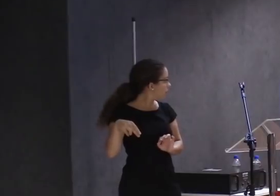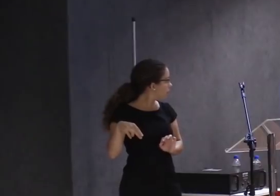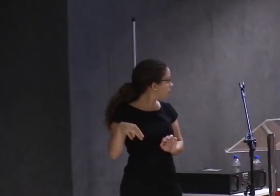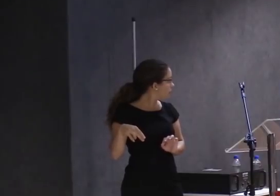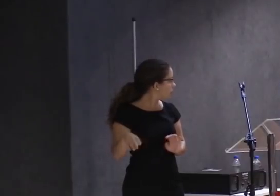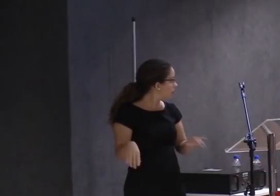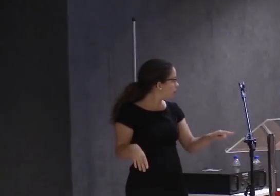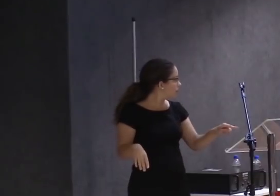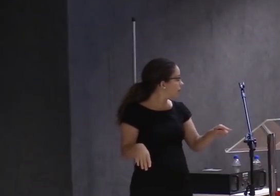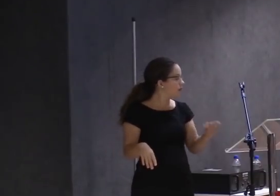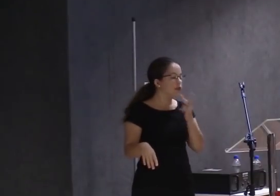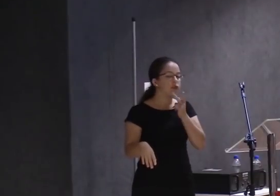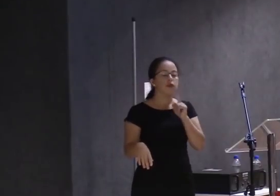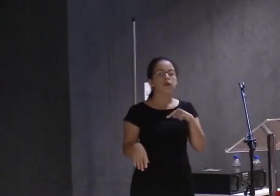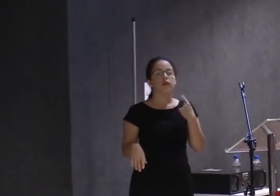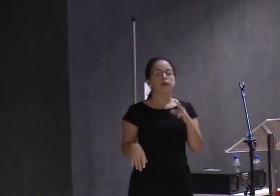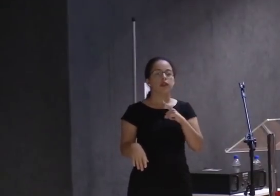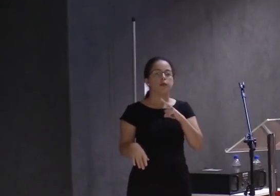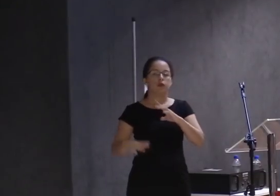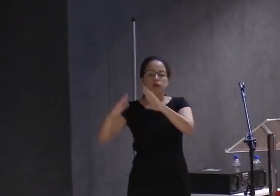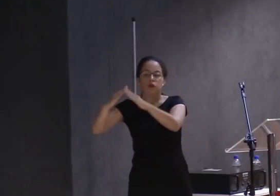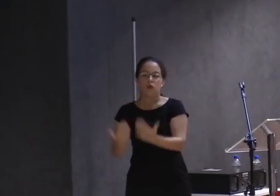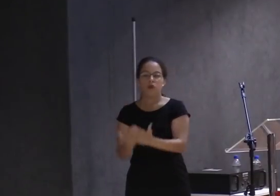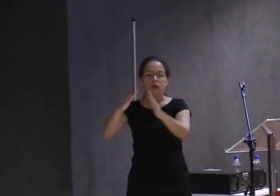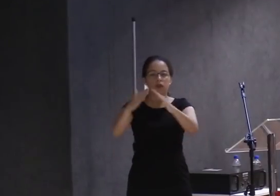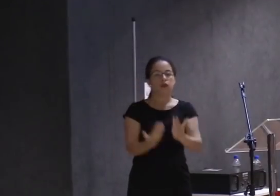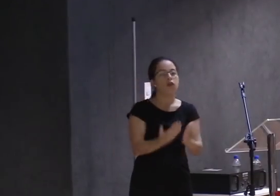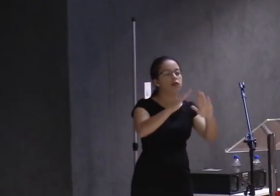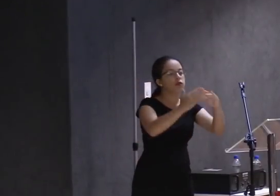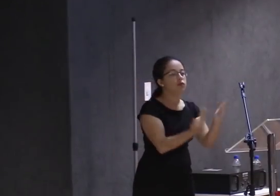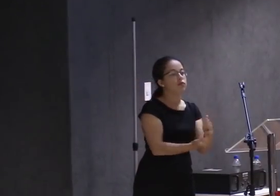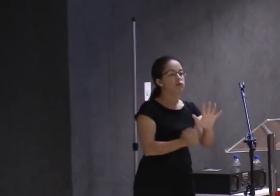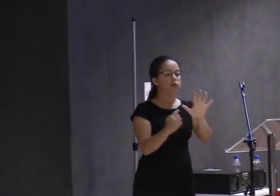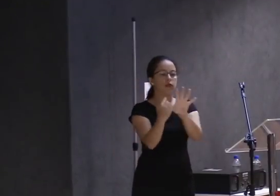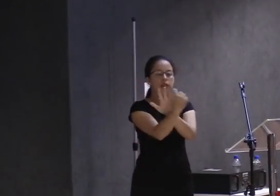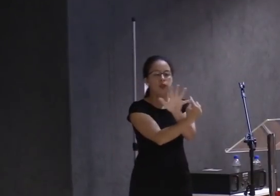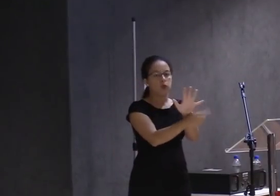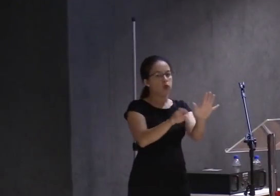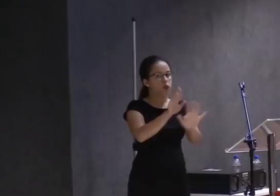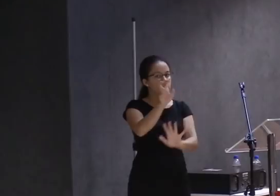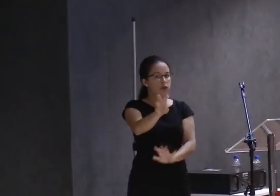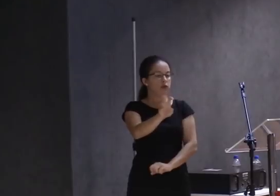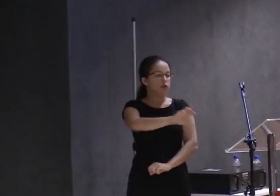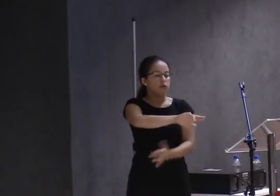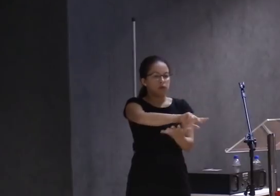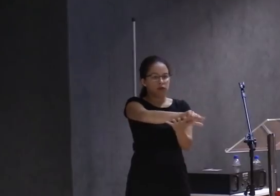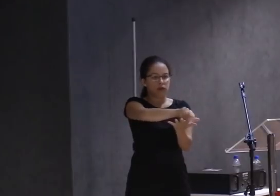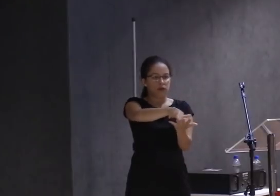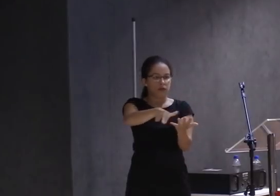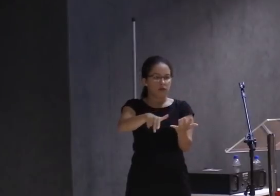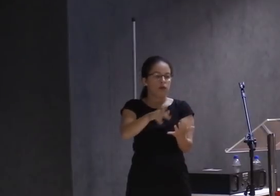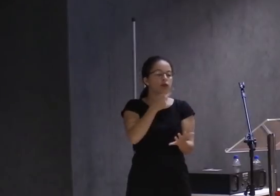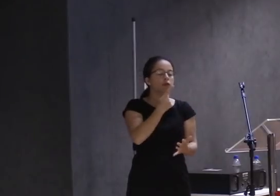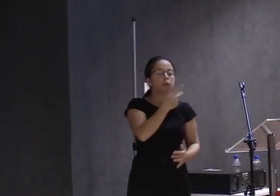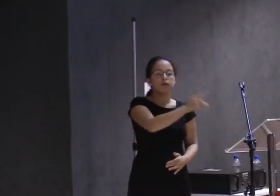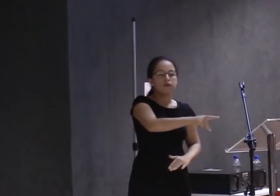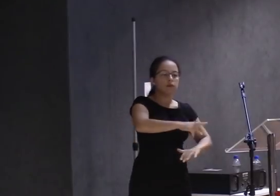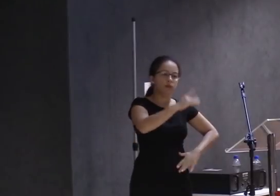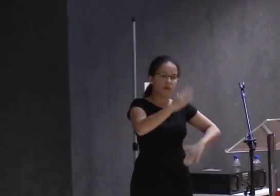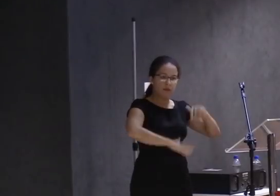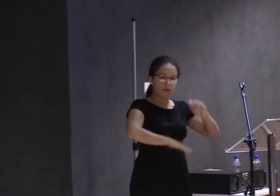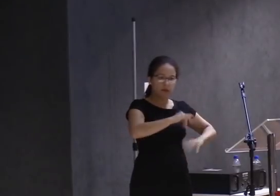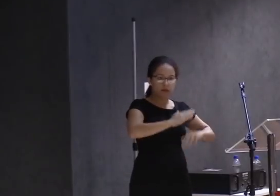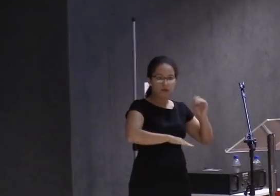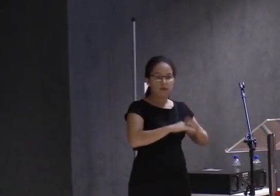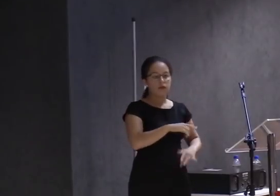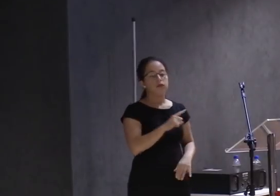Helsinki. We have 5 different schools. Like I said, I belong to the School of Professional Teacher Education, but